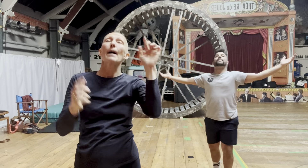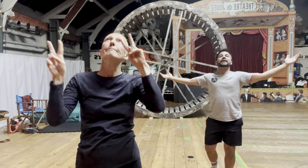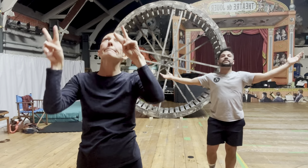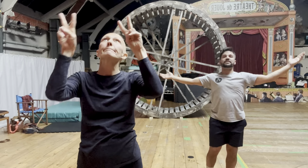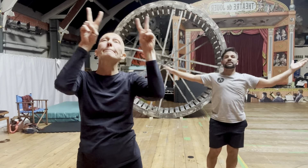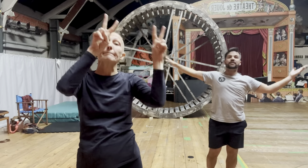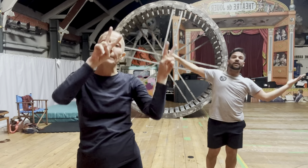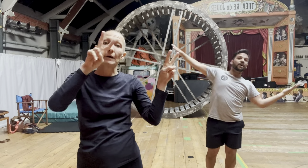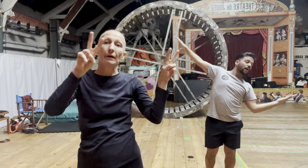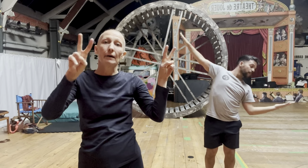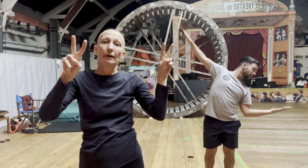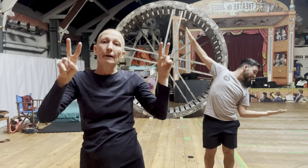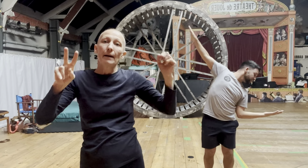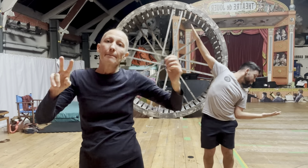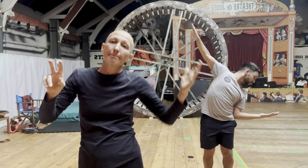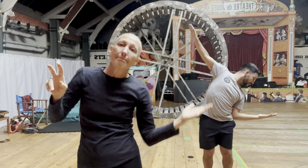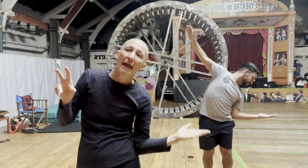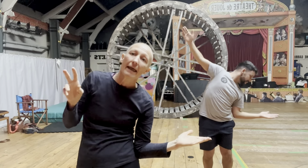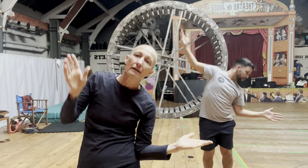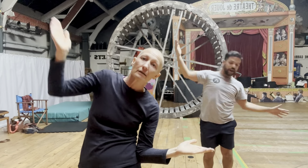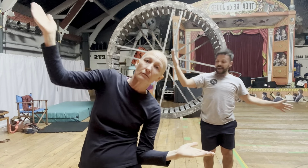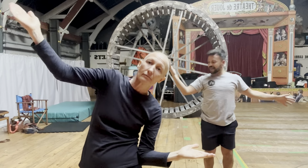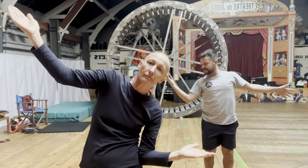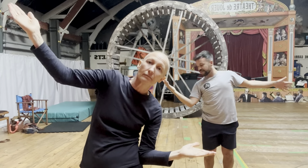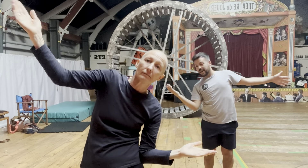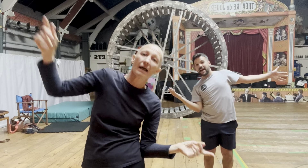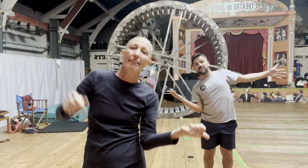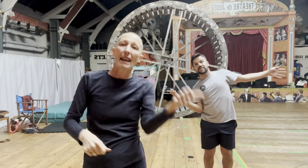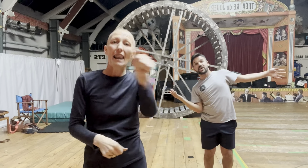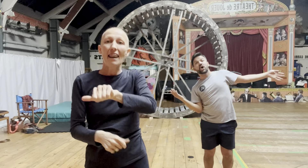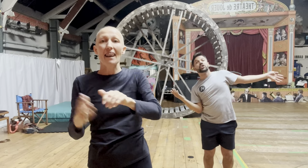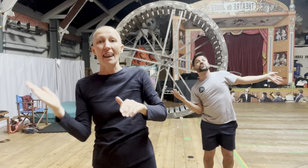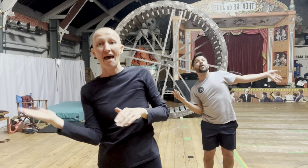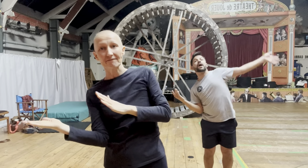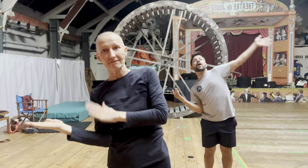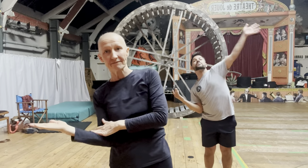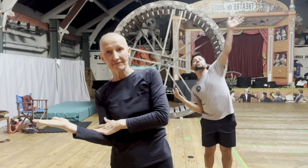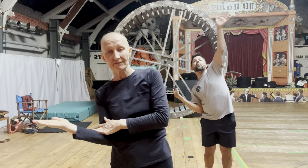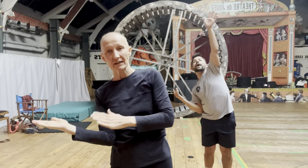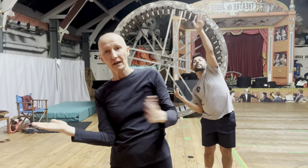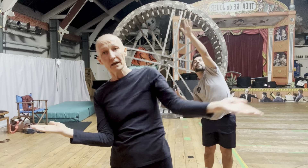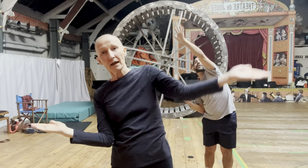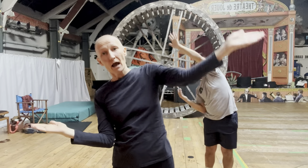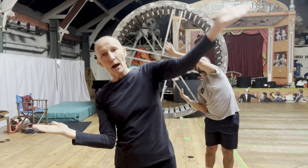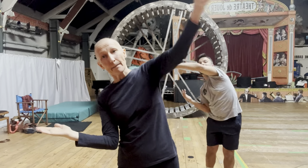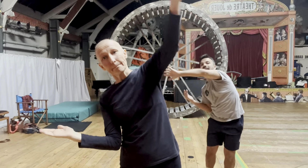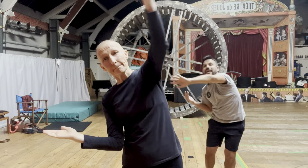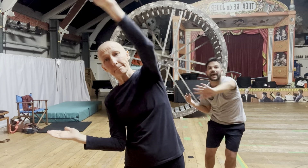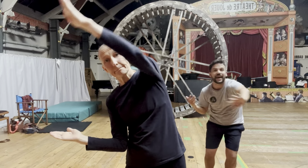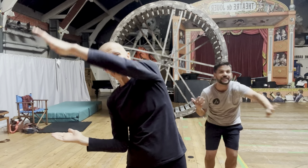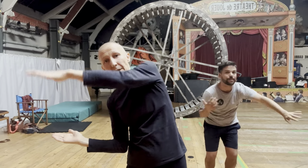bend, plate to the right, plate to the left, top arm swipe, big S